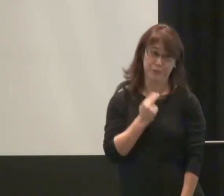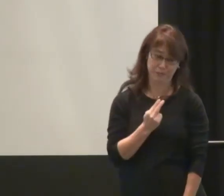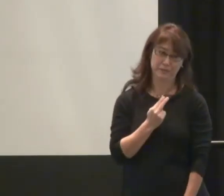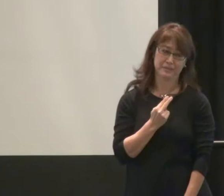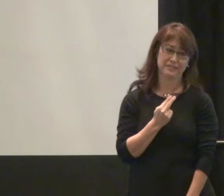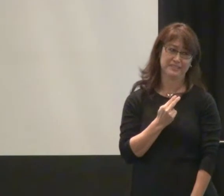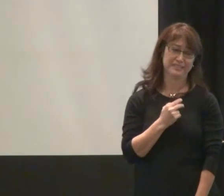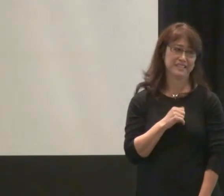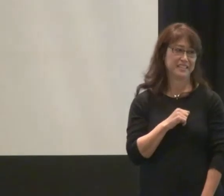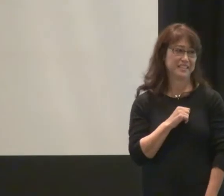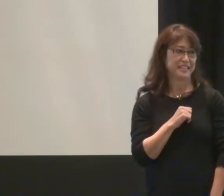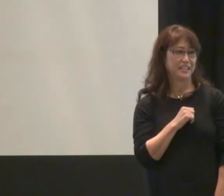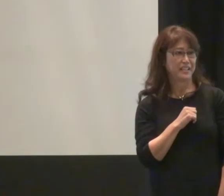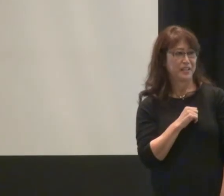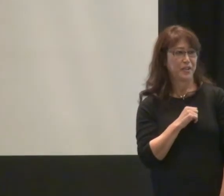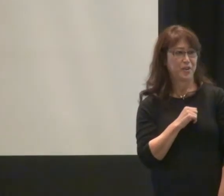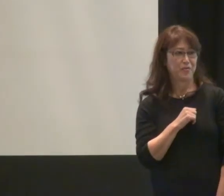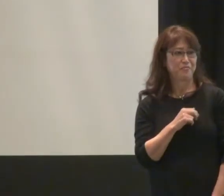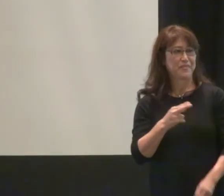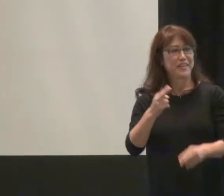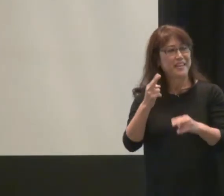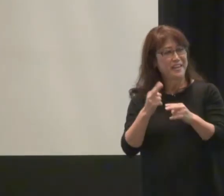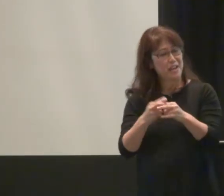The name of the website is really cute.